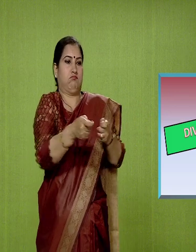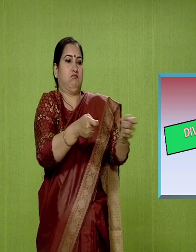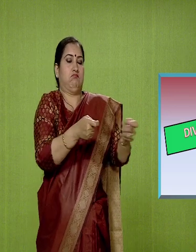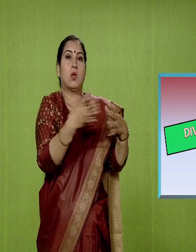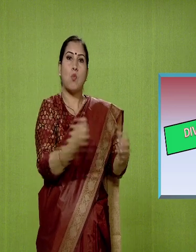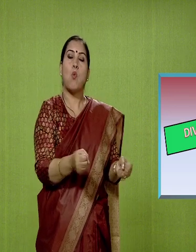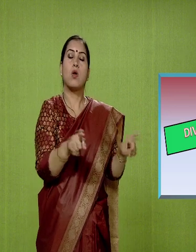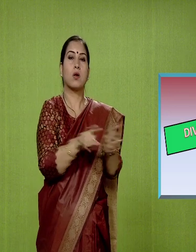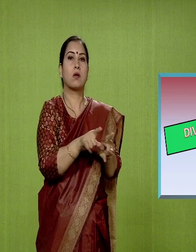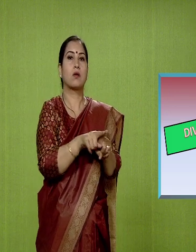country.